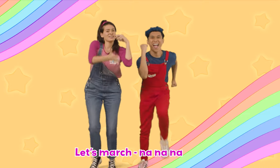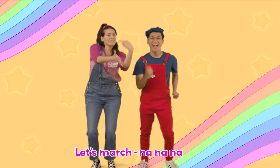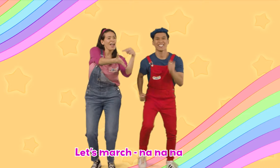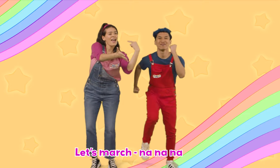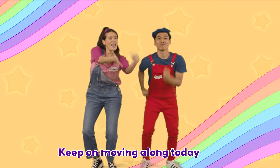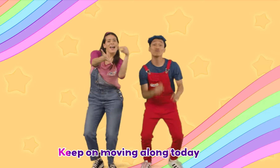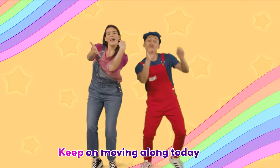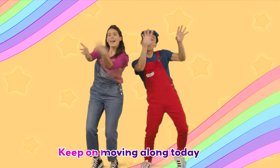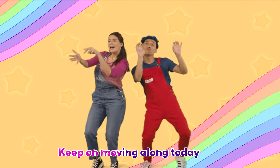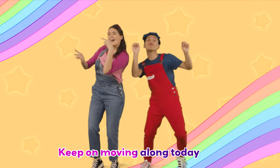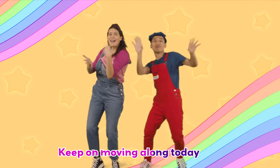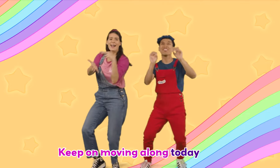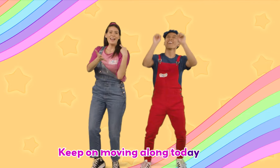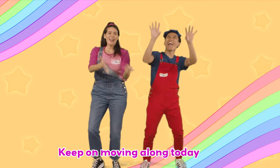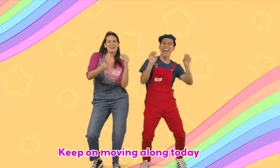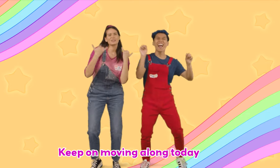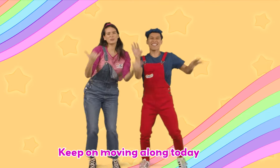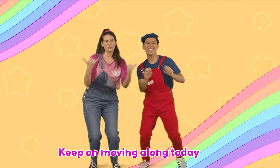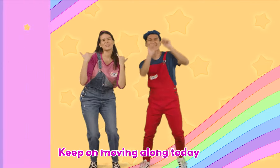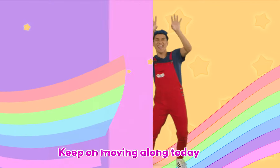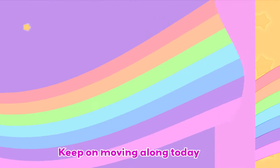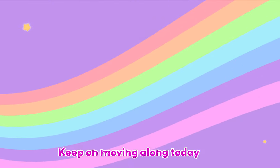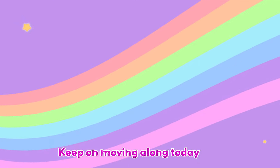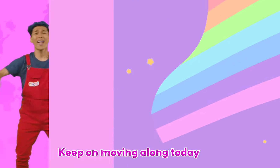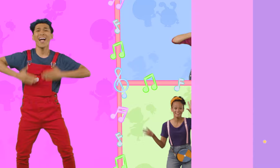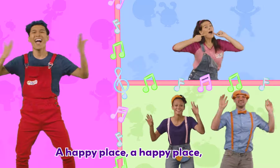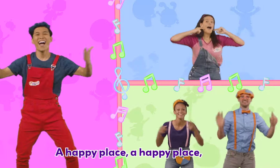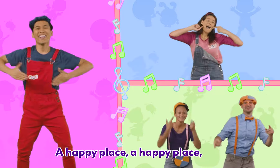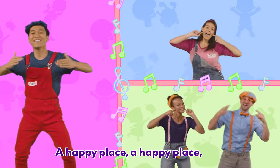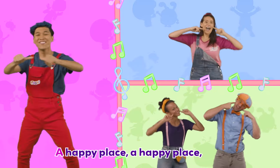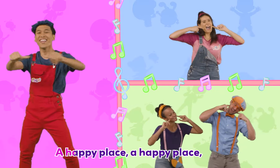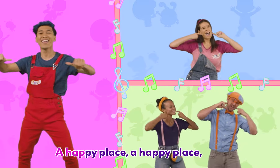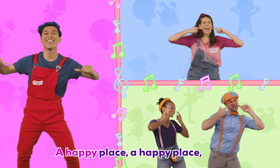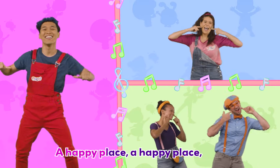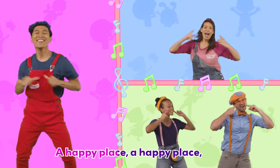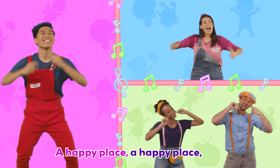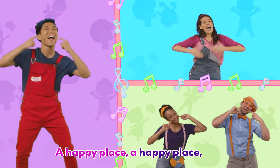march, na na na. Keep on moving along today. A happy